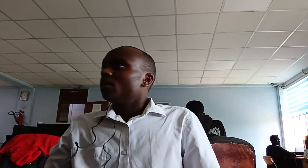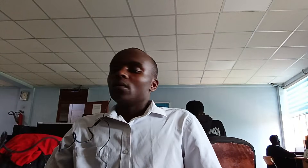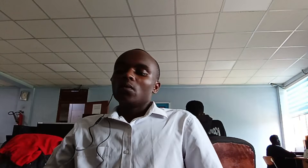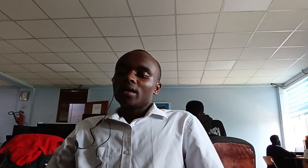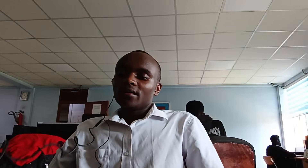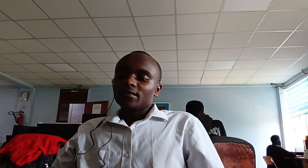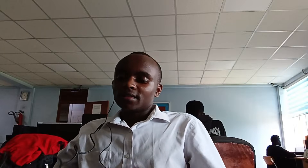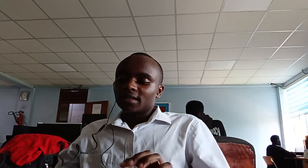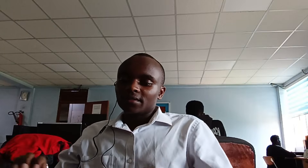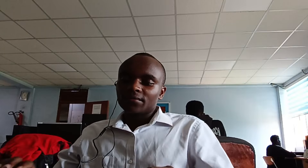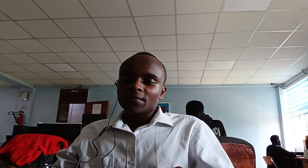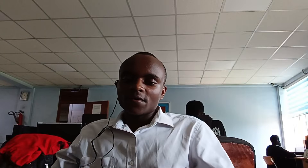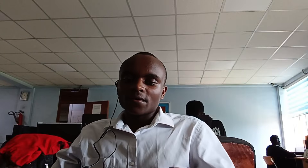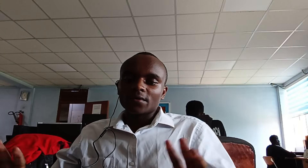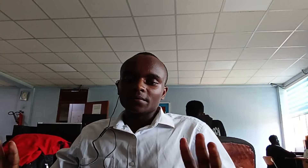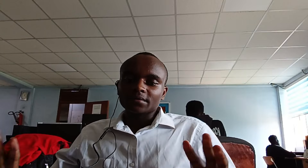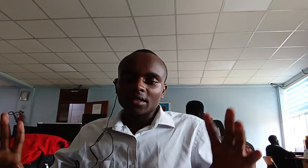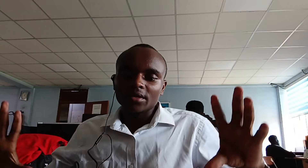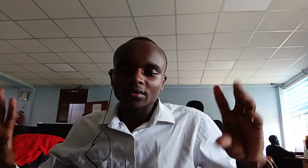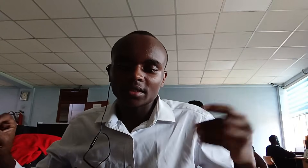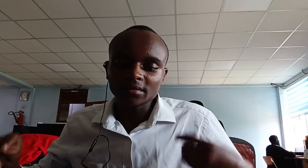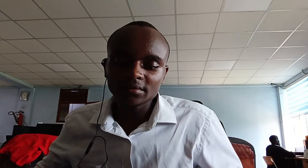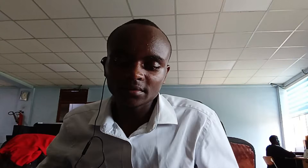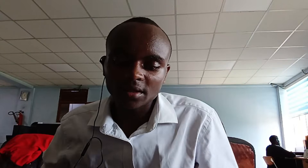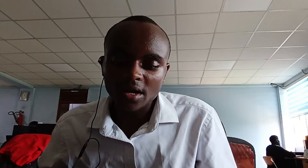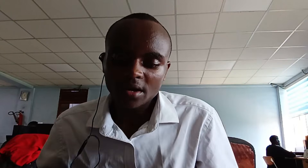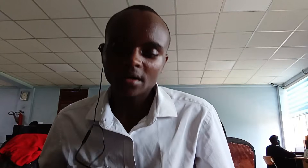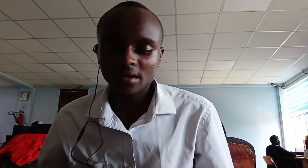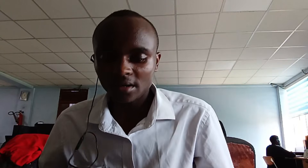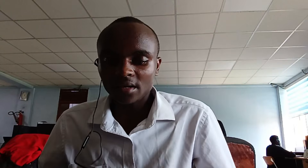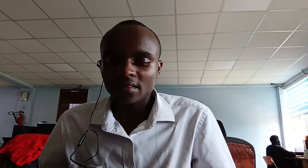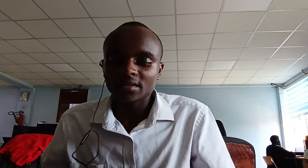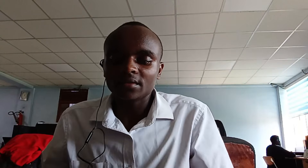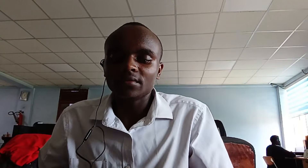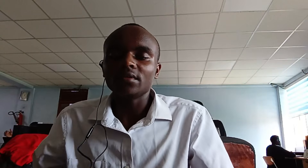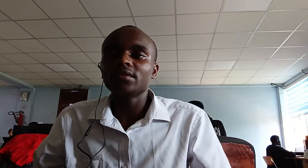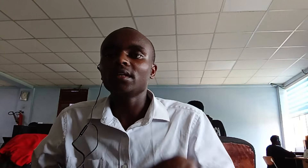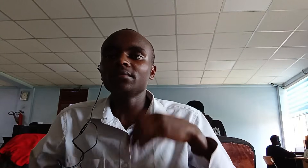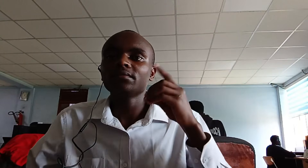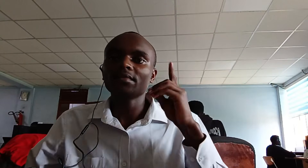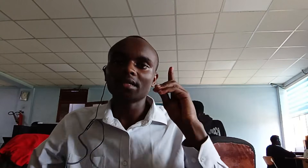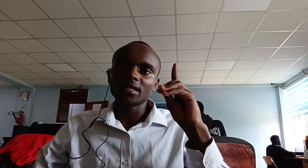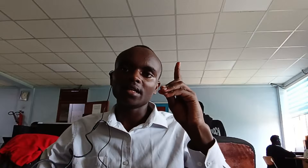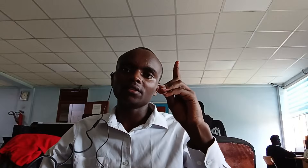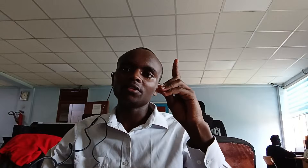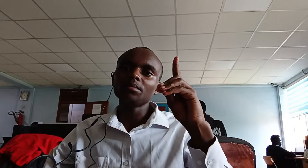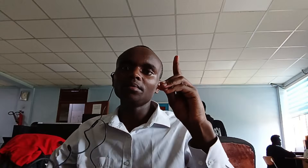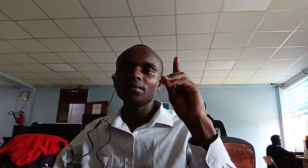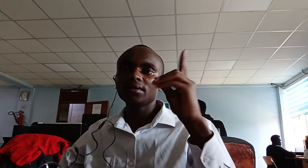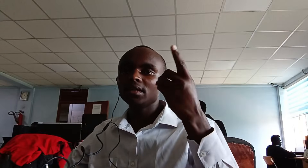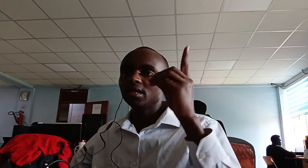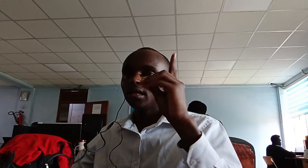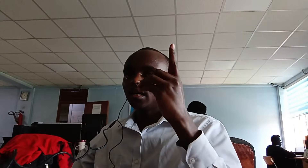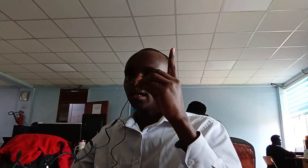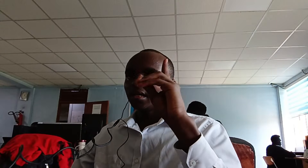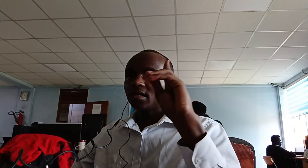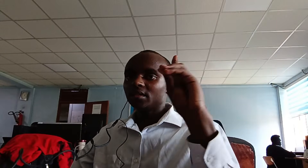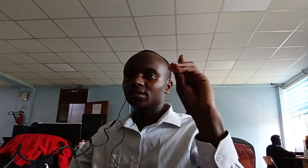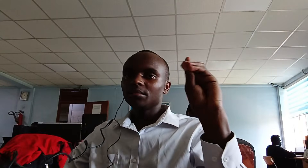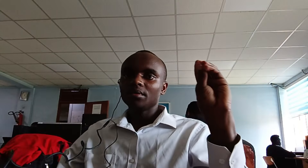we have the sign for daughter. Sign for daughter. D hand shape. D hand shape.